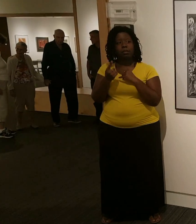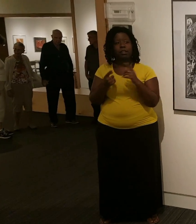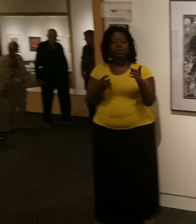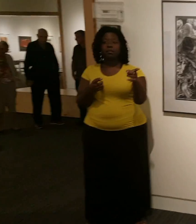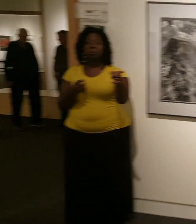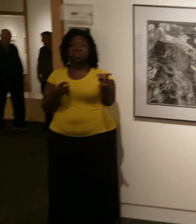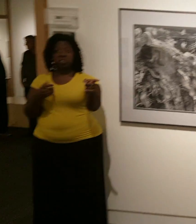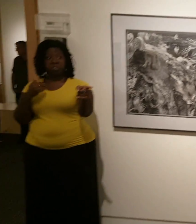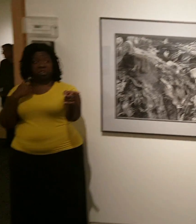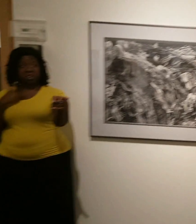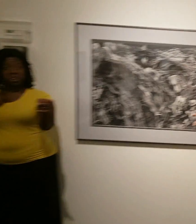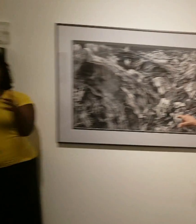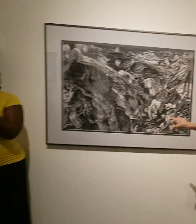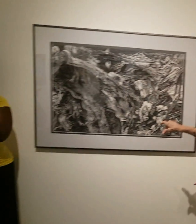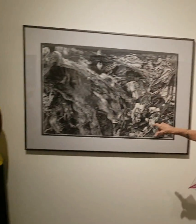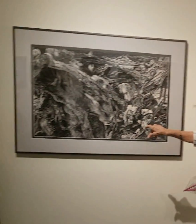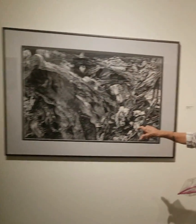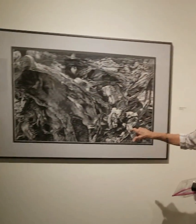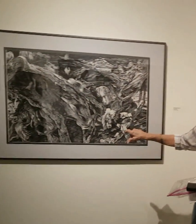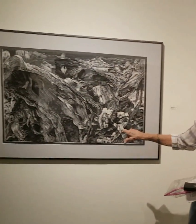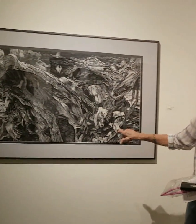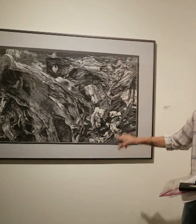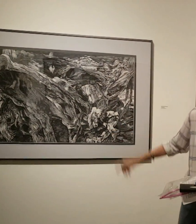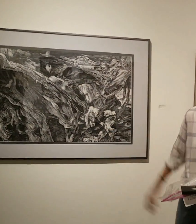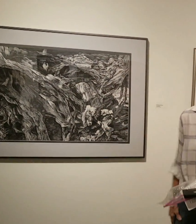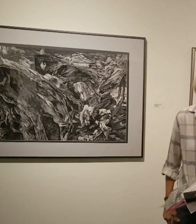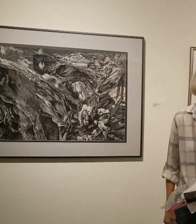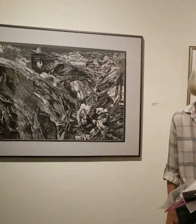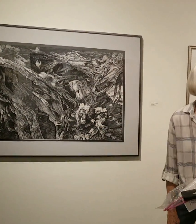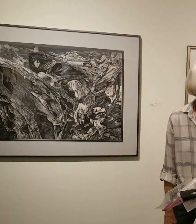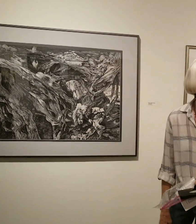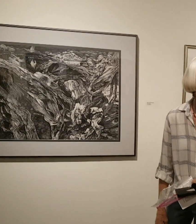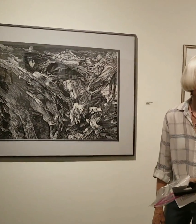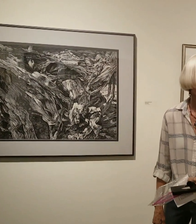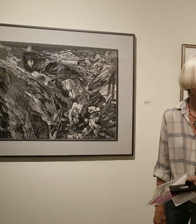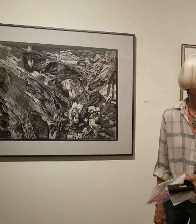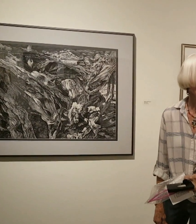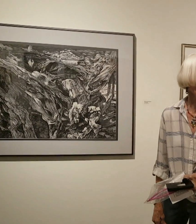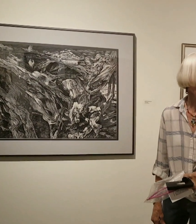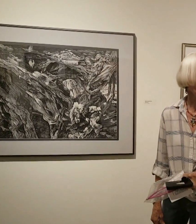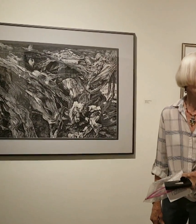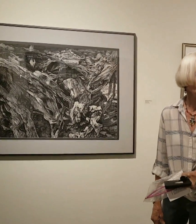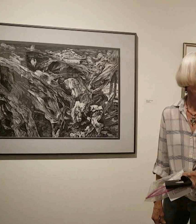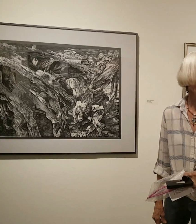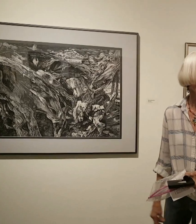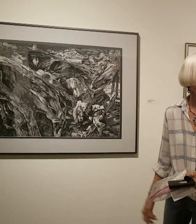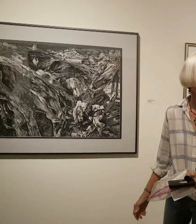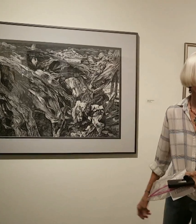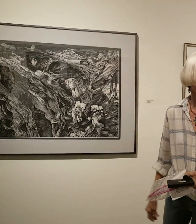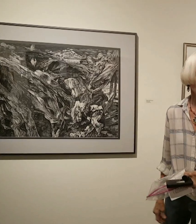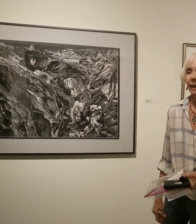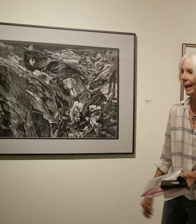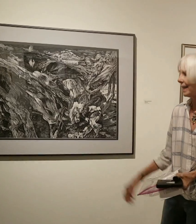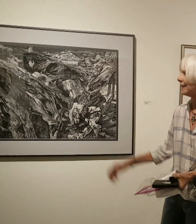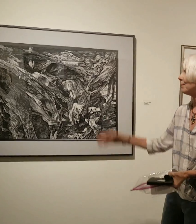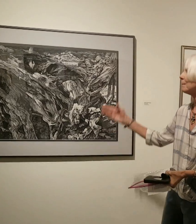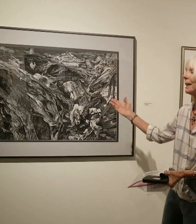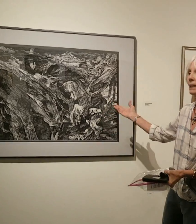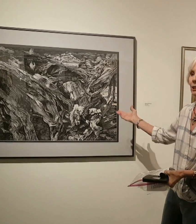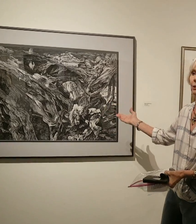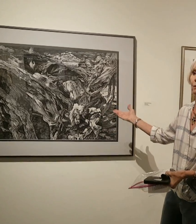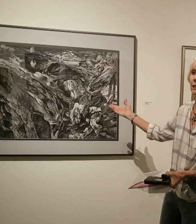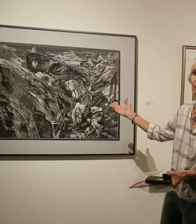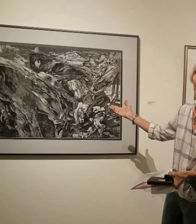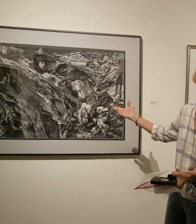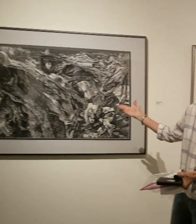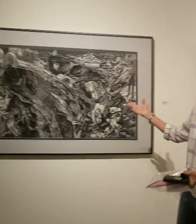Unfortunately for you, I have some of those bottles in my house. And The I might permanent do black. that. Oh my gosh. Okay. That means I have to do more. Another Yes,